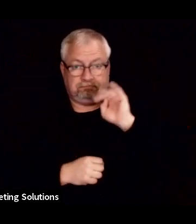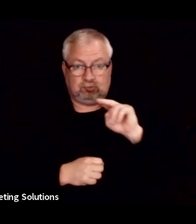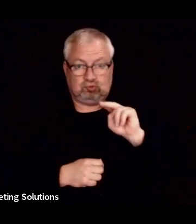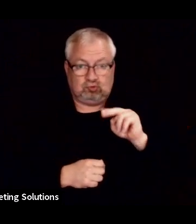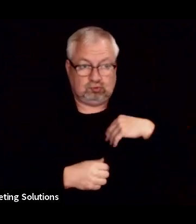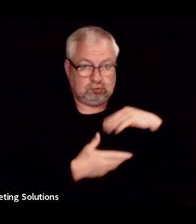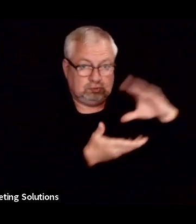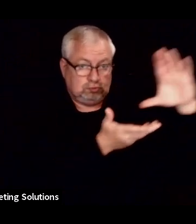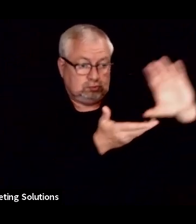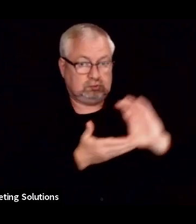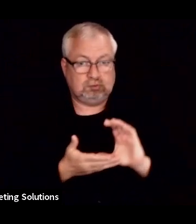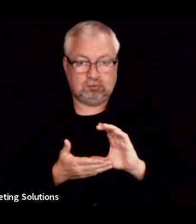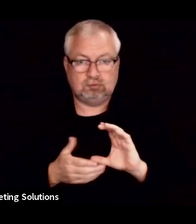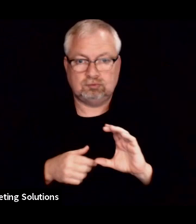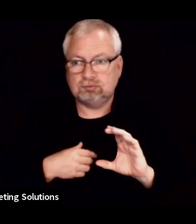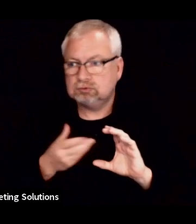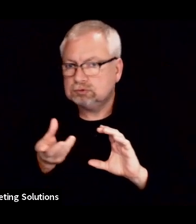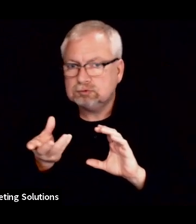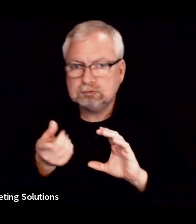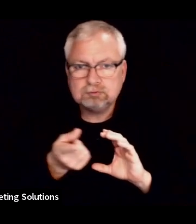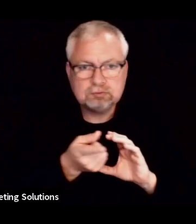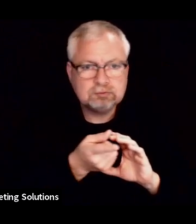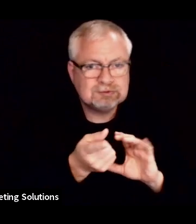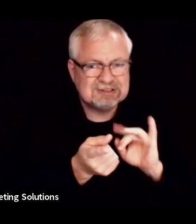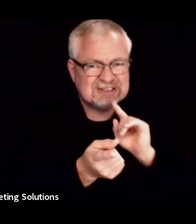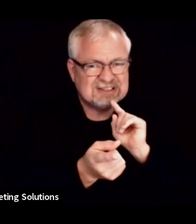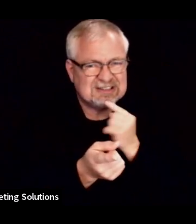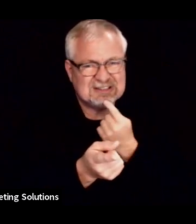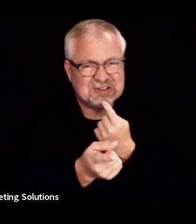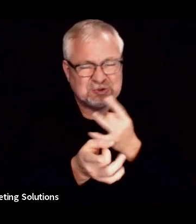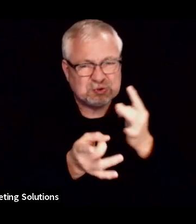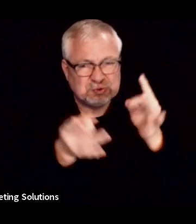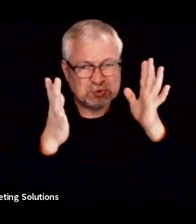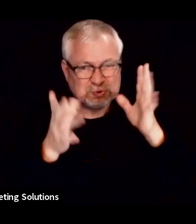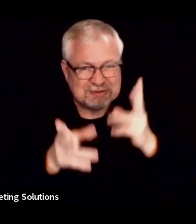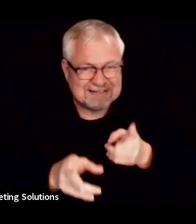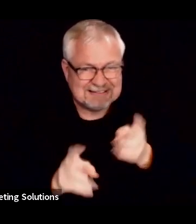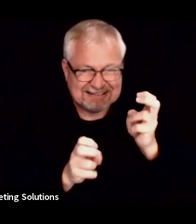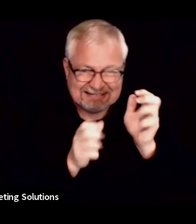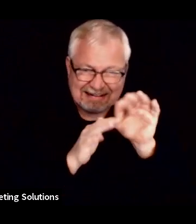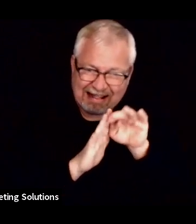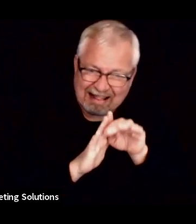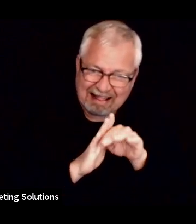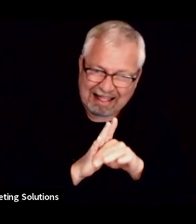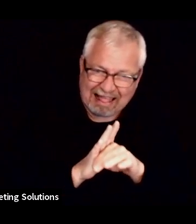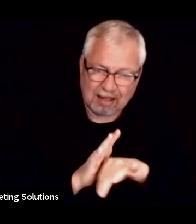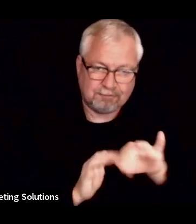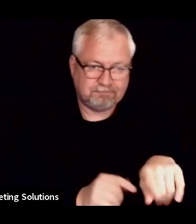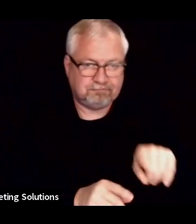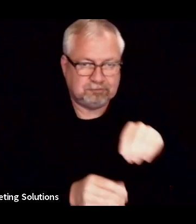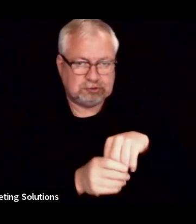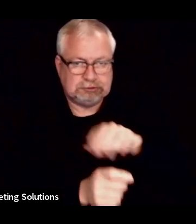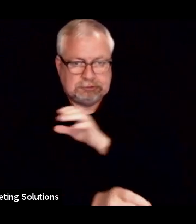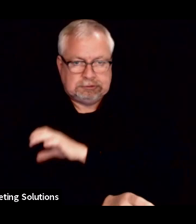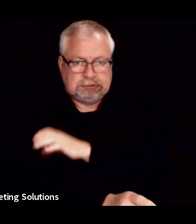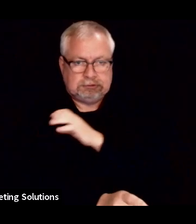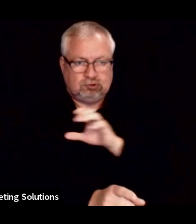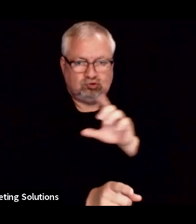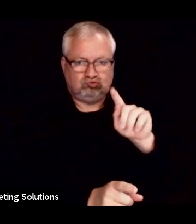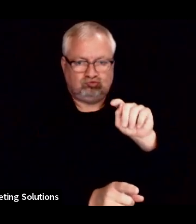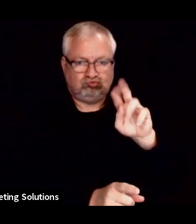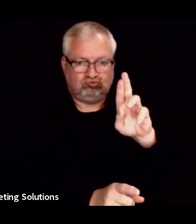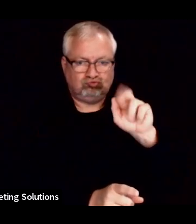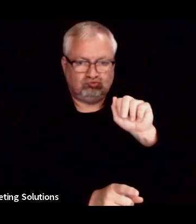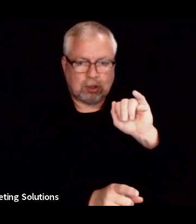on remdesivir because they're on a clinical trial. There's been a trial looking at